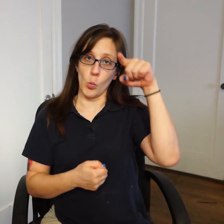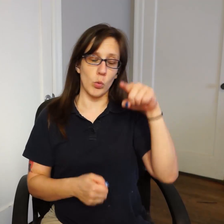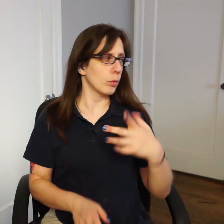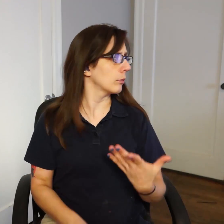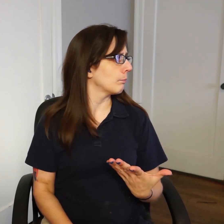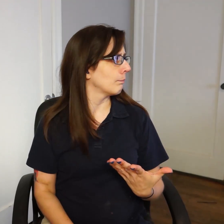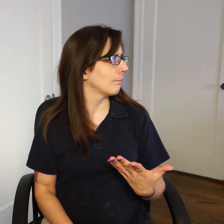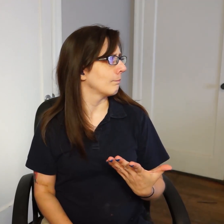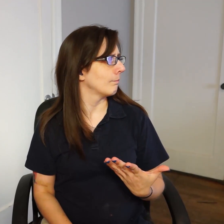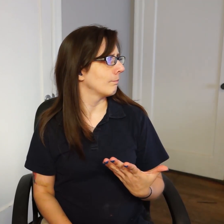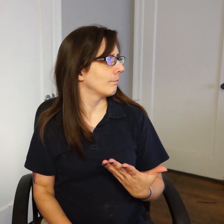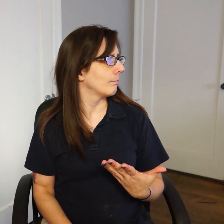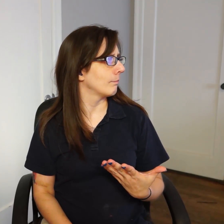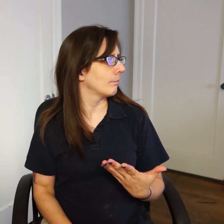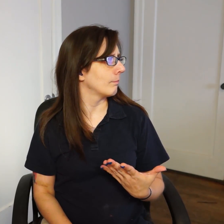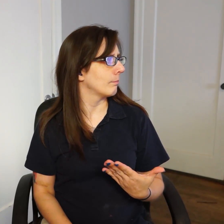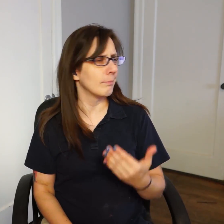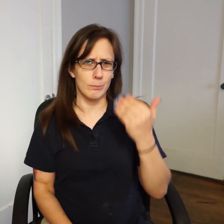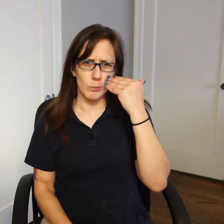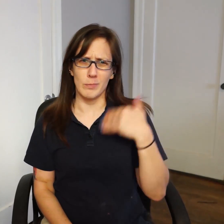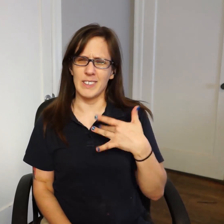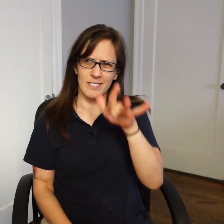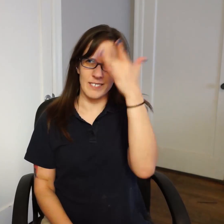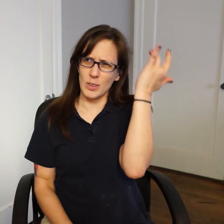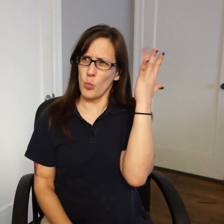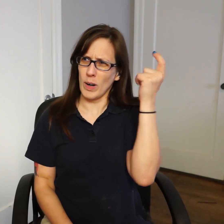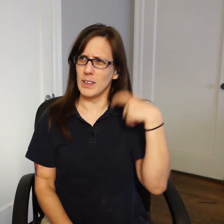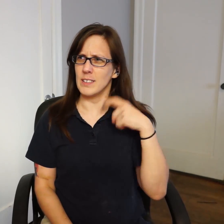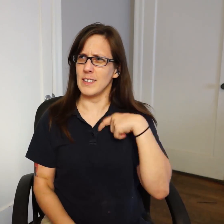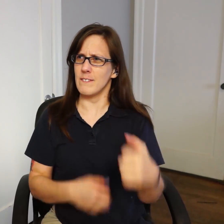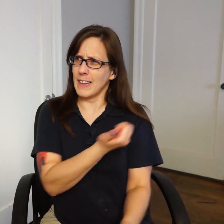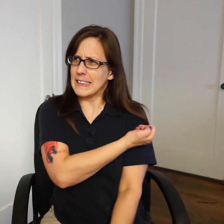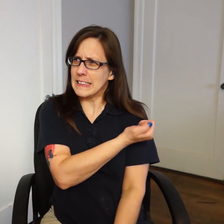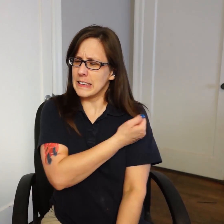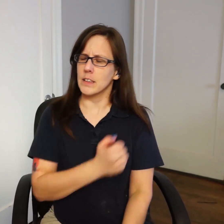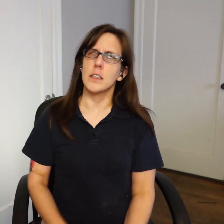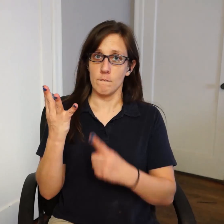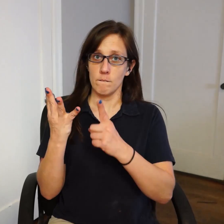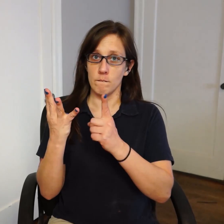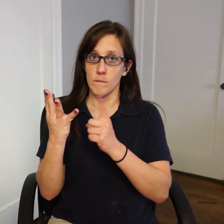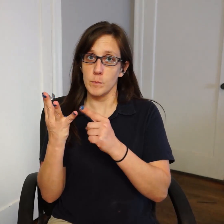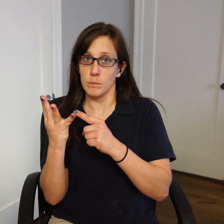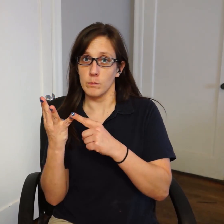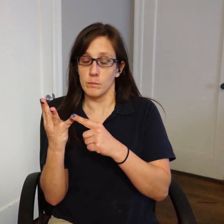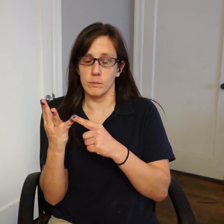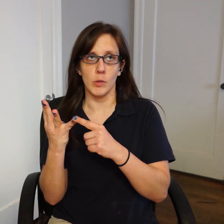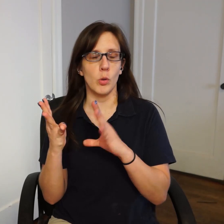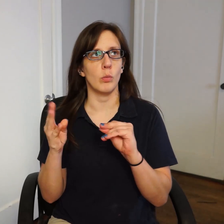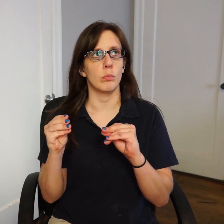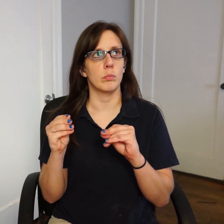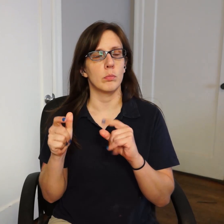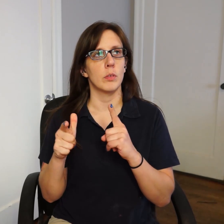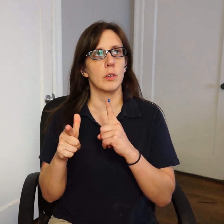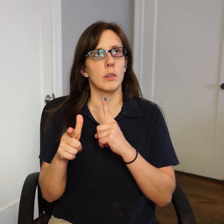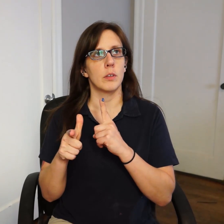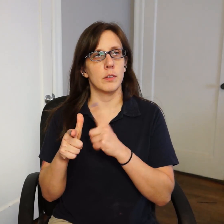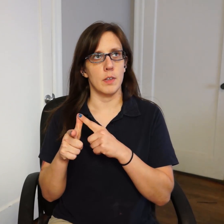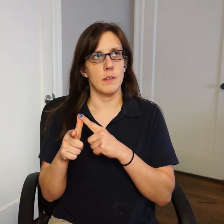for, okay, you know what? I forgot why I needed to get the vaccines. The fourth thing, wait, no, one,